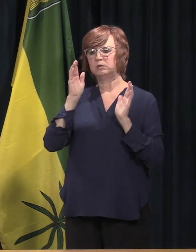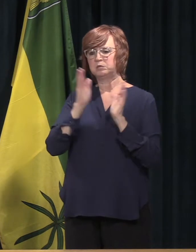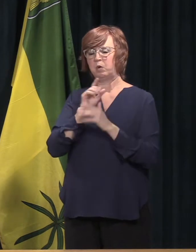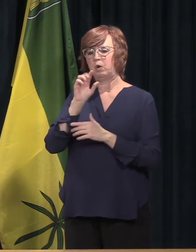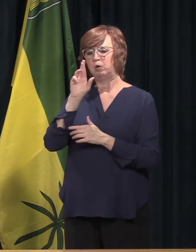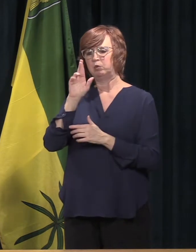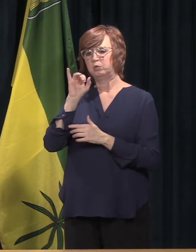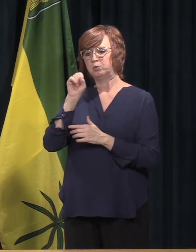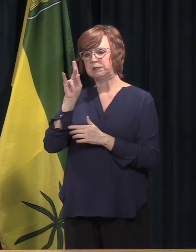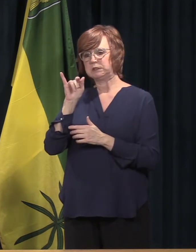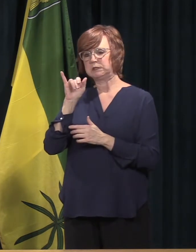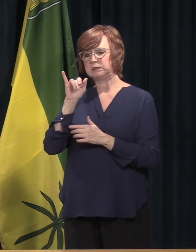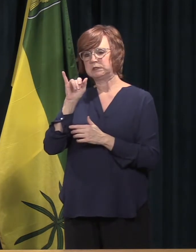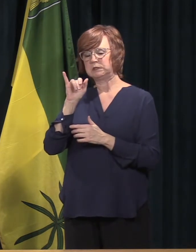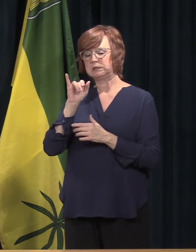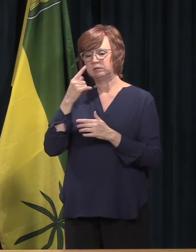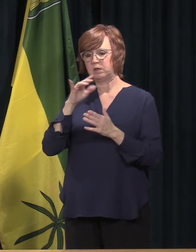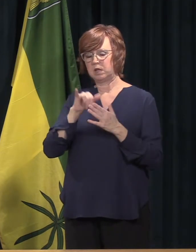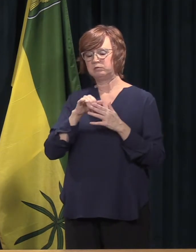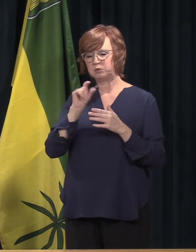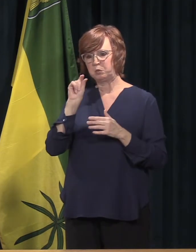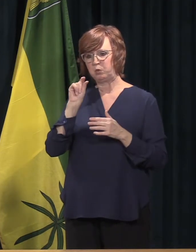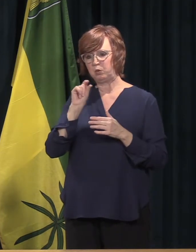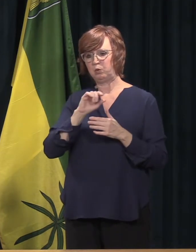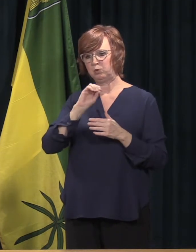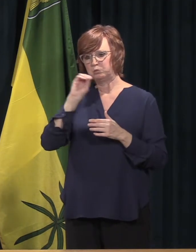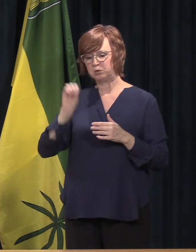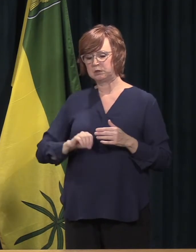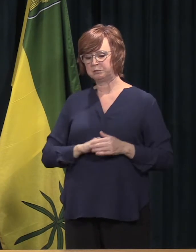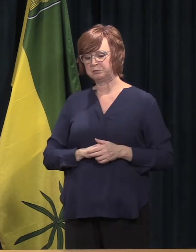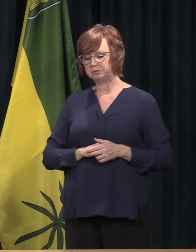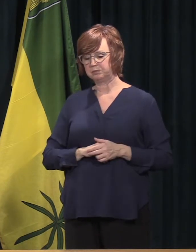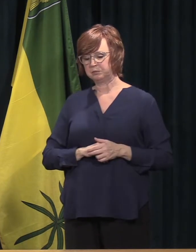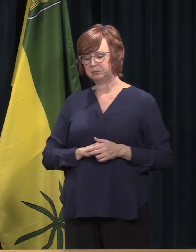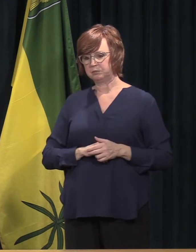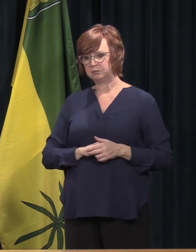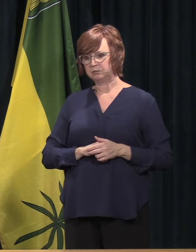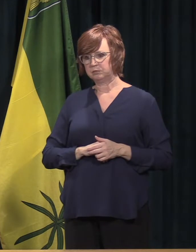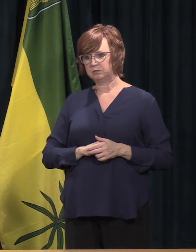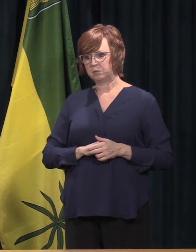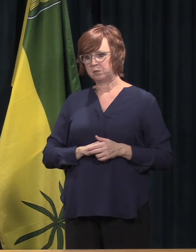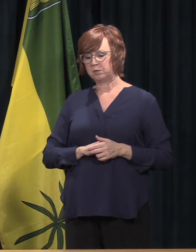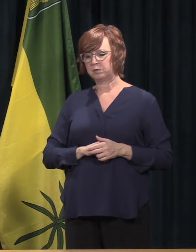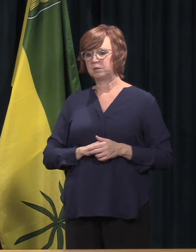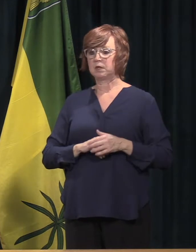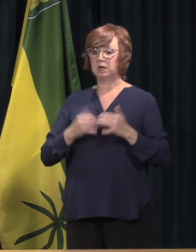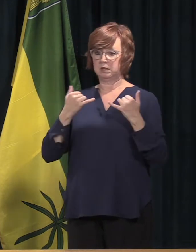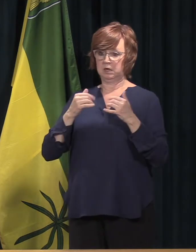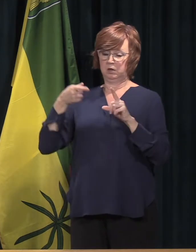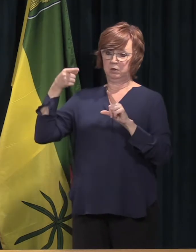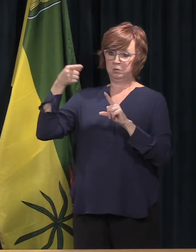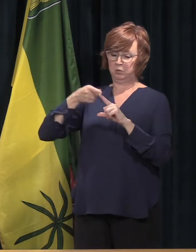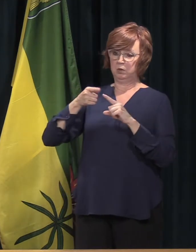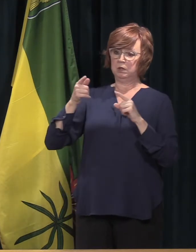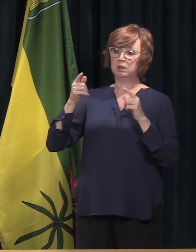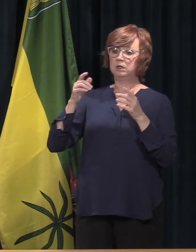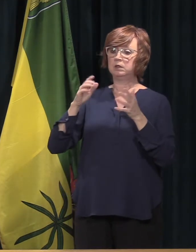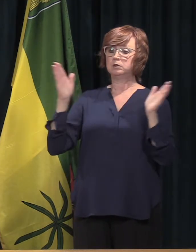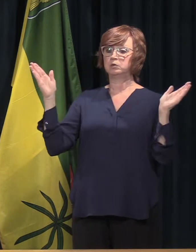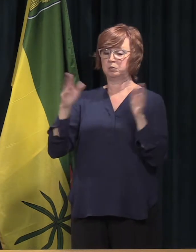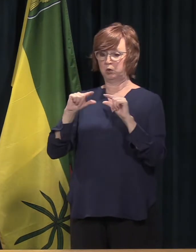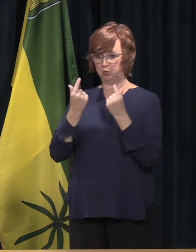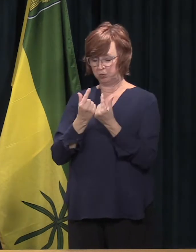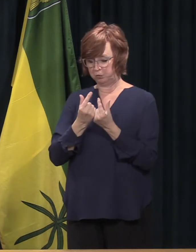And we're looking at all these situations very carefully. We really want to obviously minimize large crowds, and now we've gone